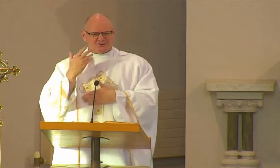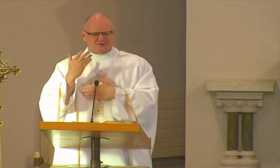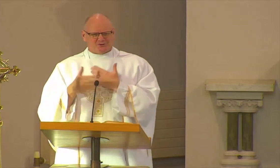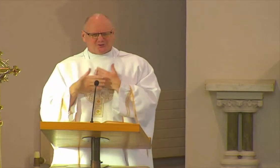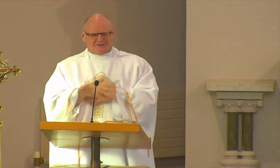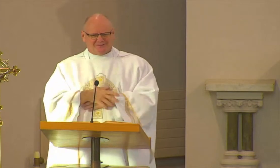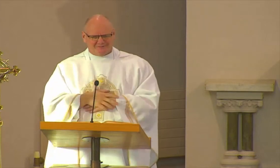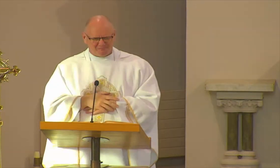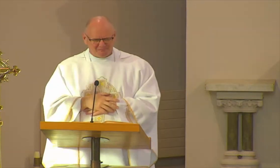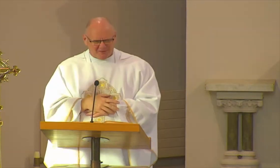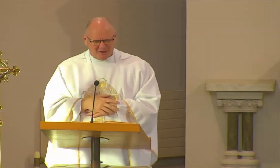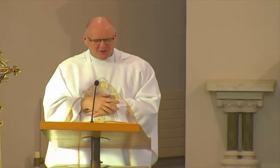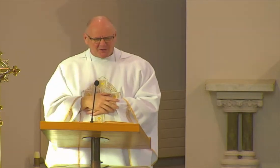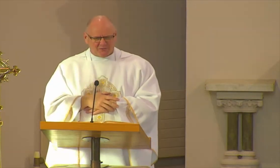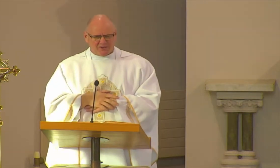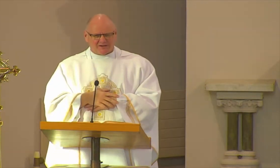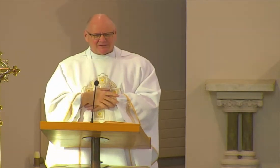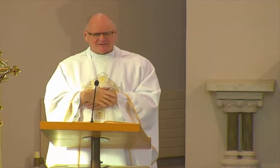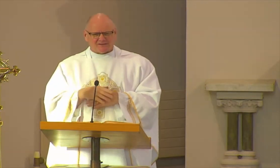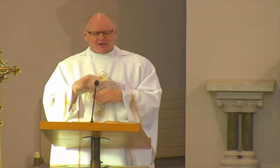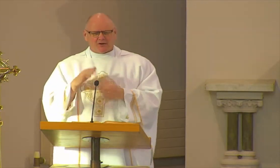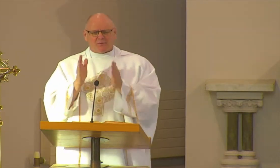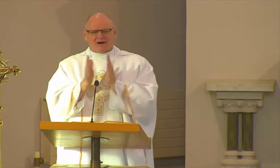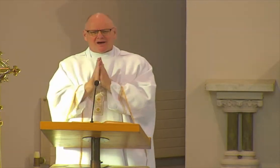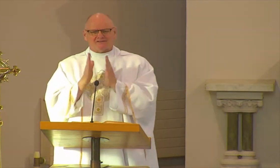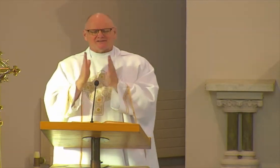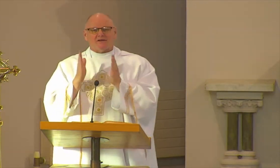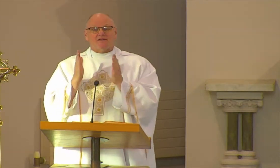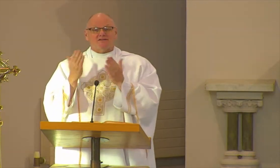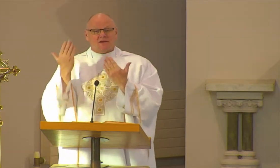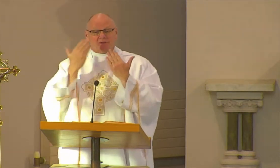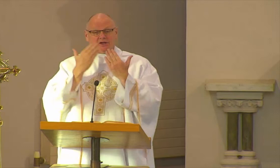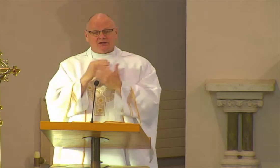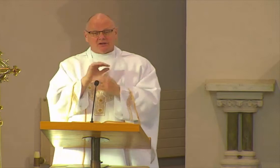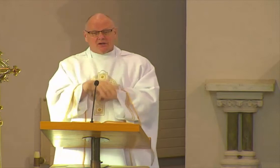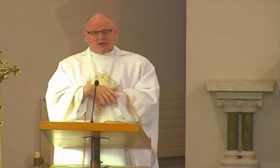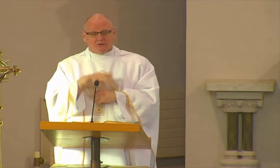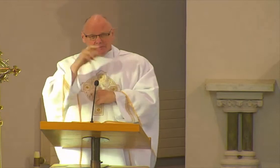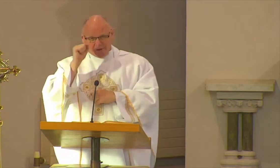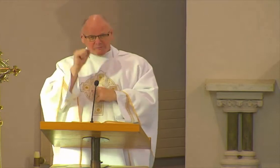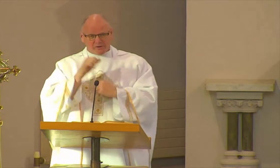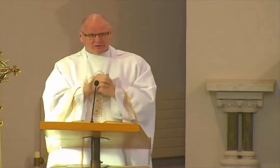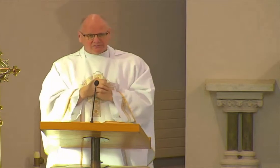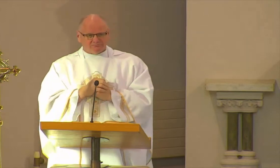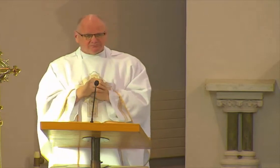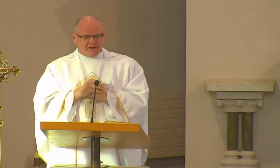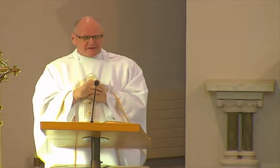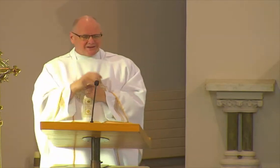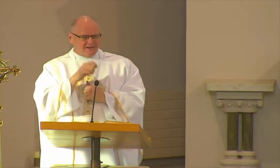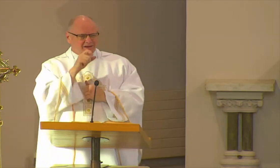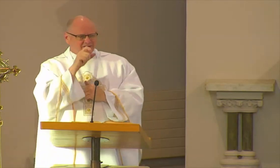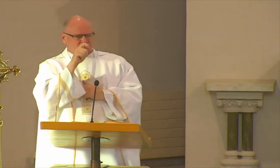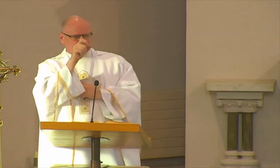story. But let us, in our Mass this evening, remember that each